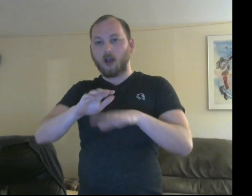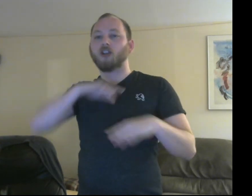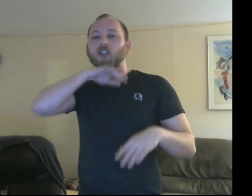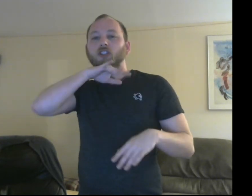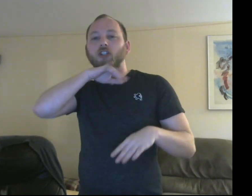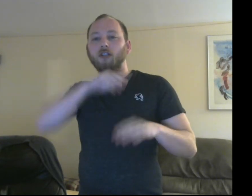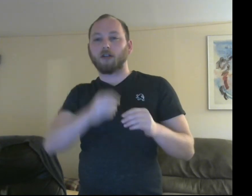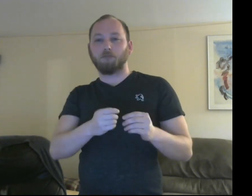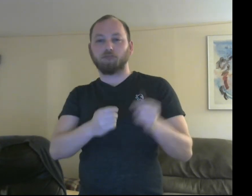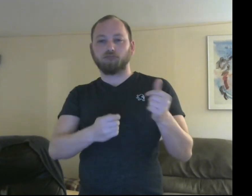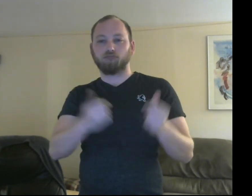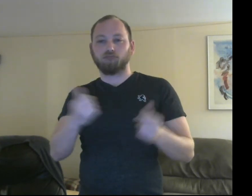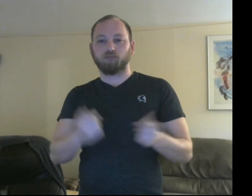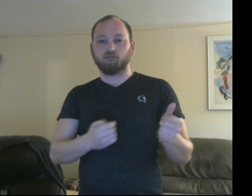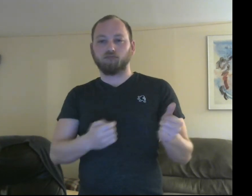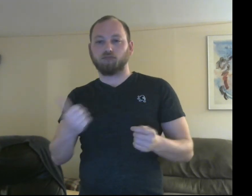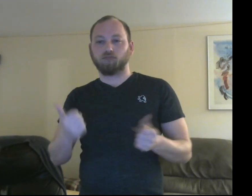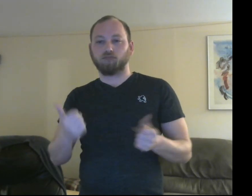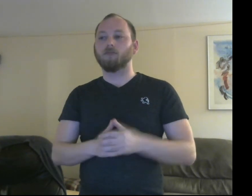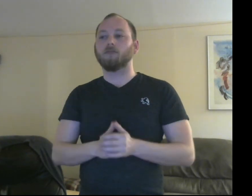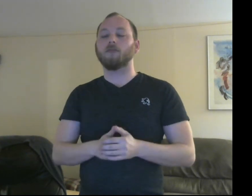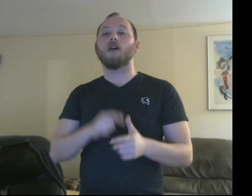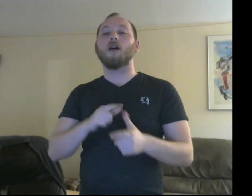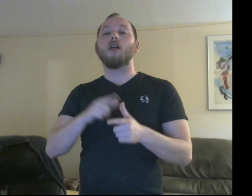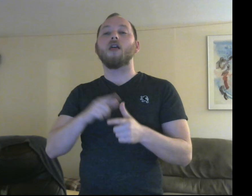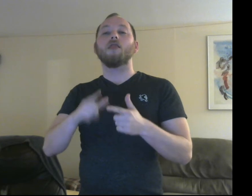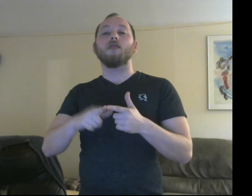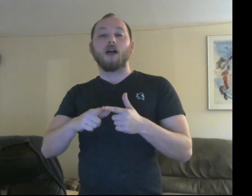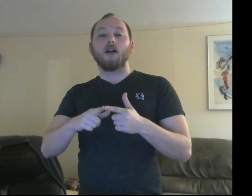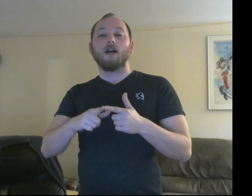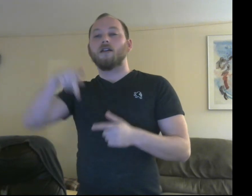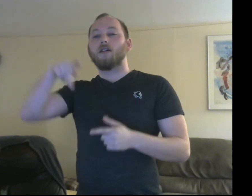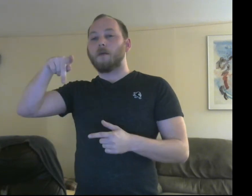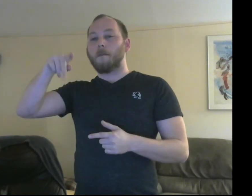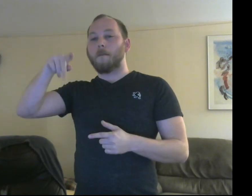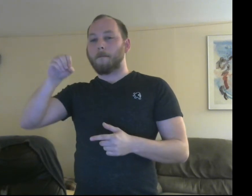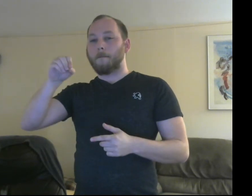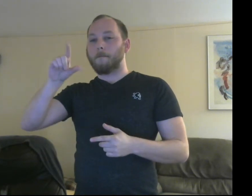the polish to make sure to just get a nice even cover while you're doing this.